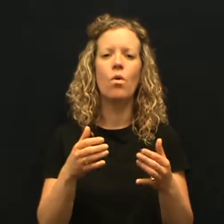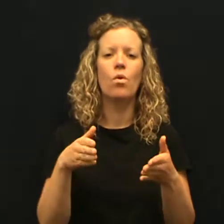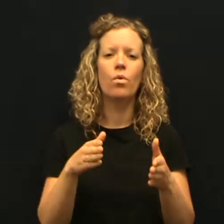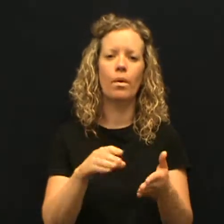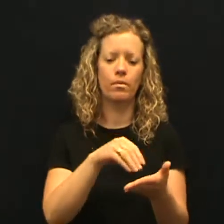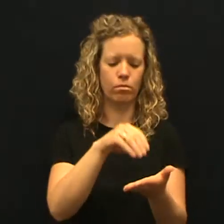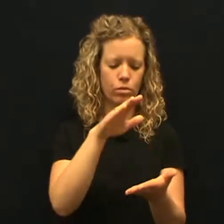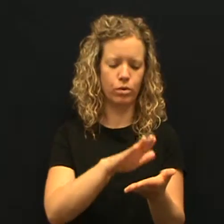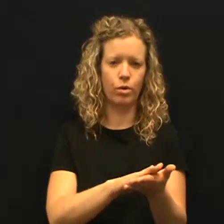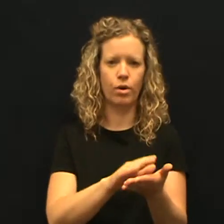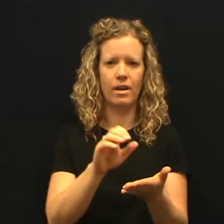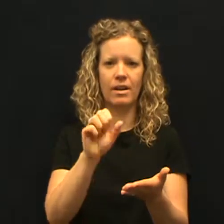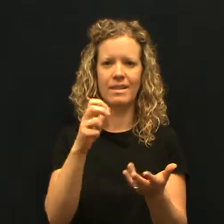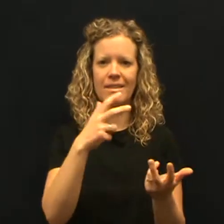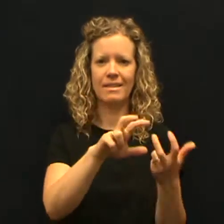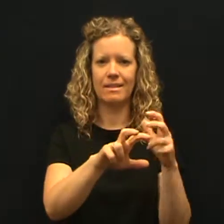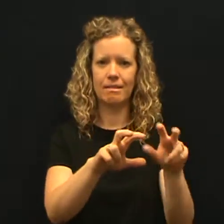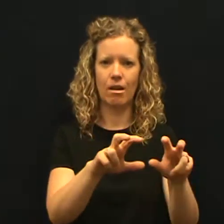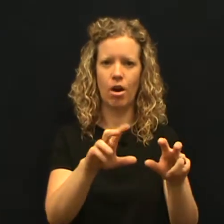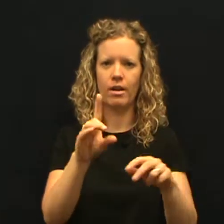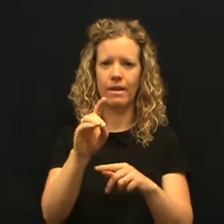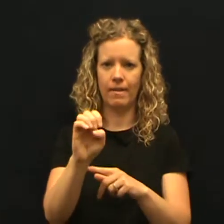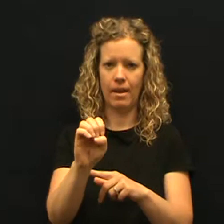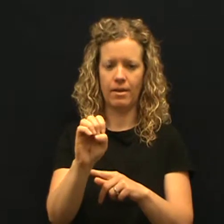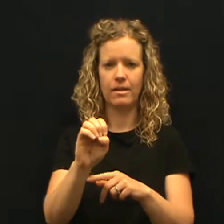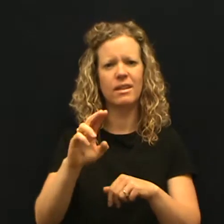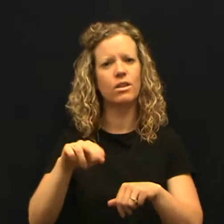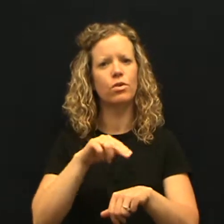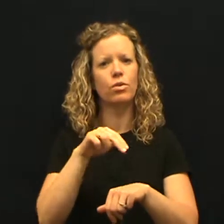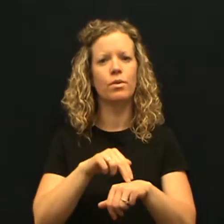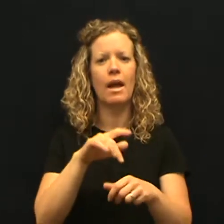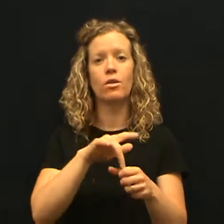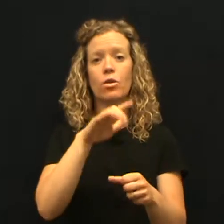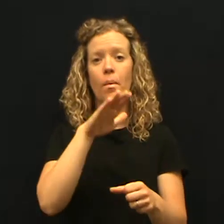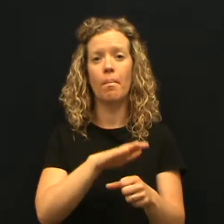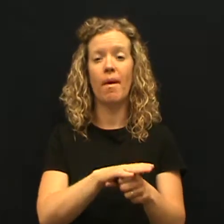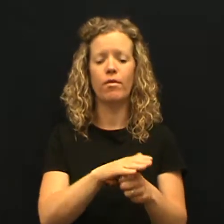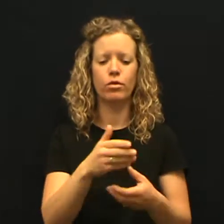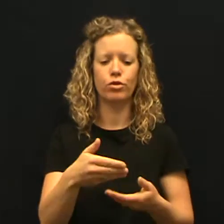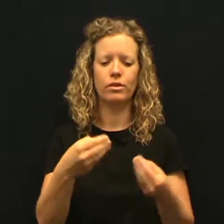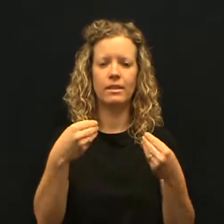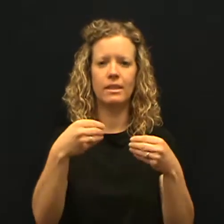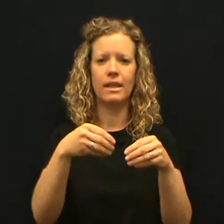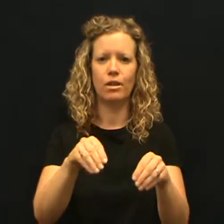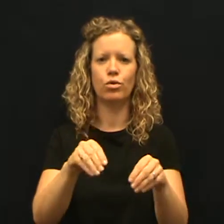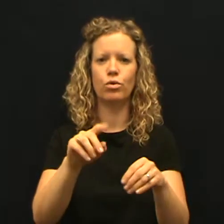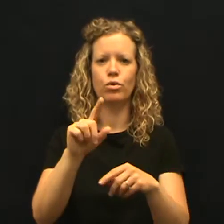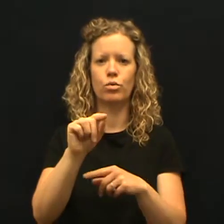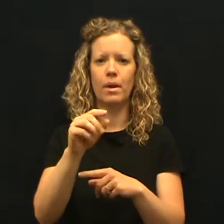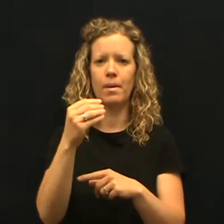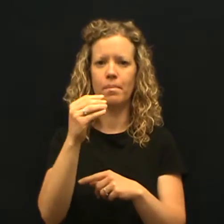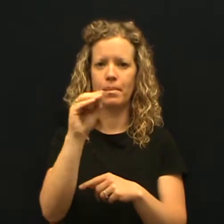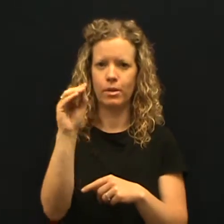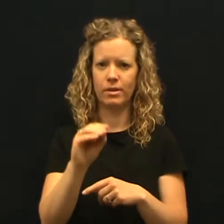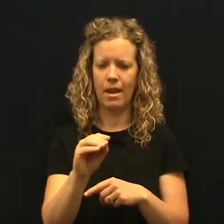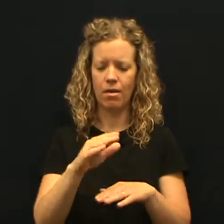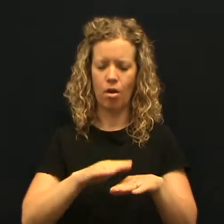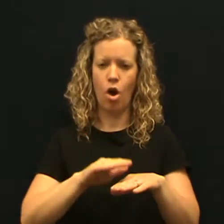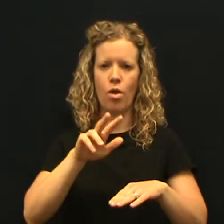stock dividend. So National Beverage issues a 20% stock dividend on its 38 million outstanding